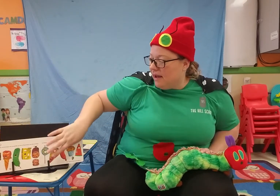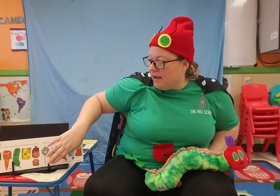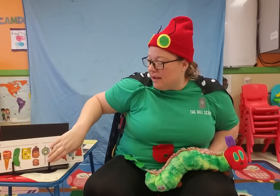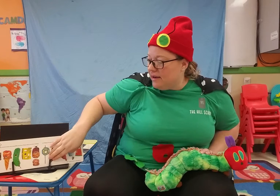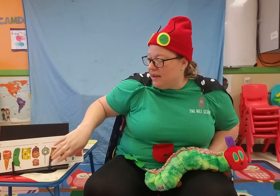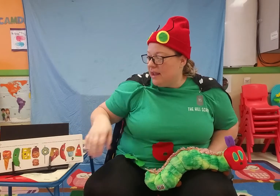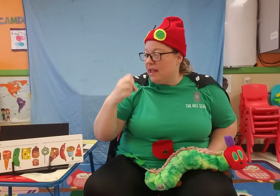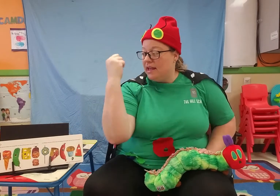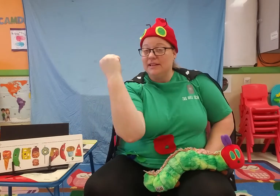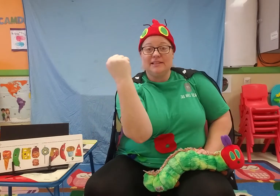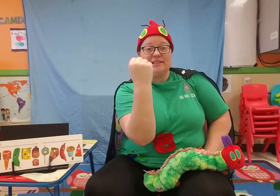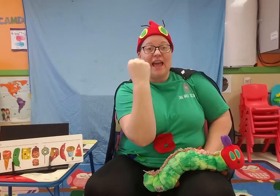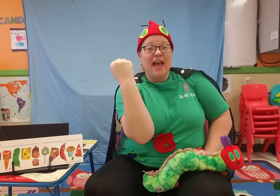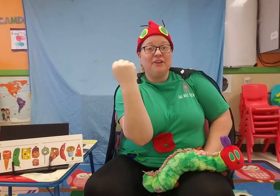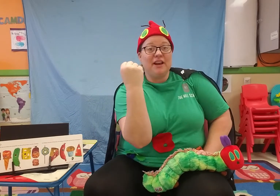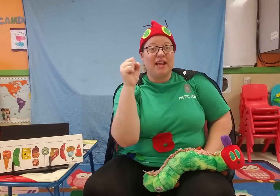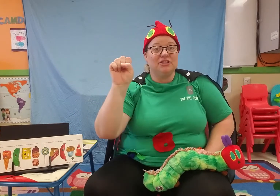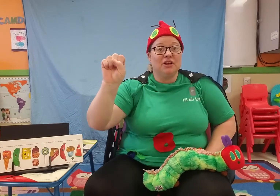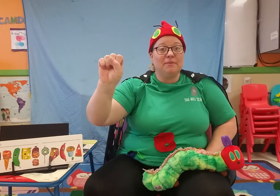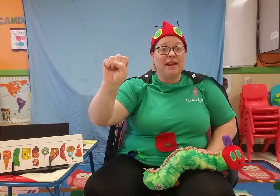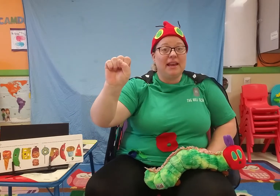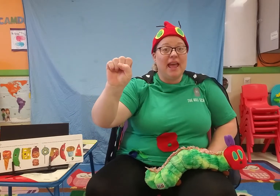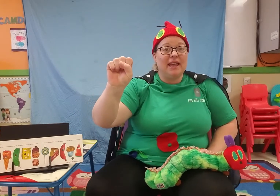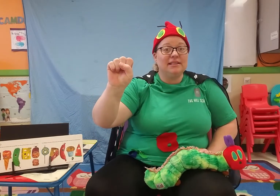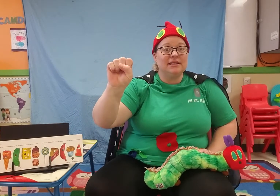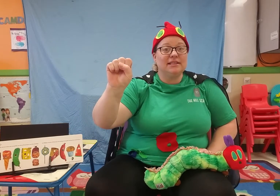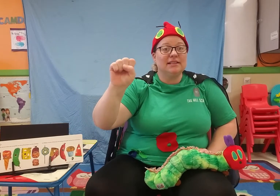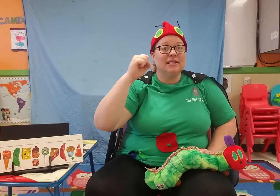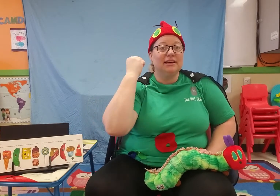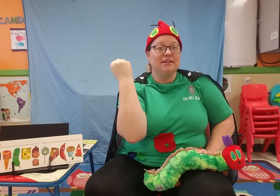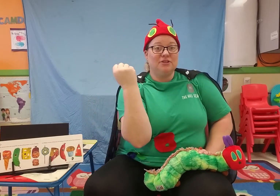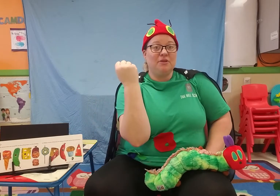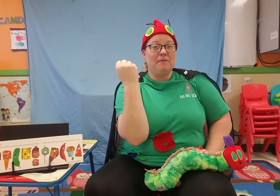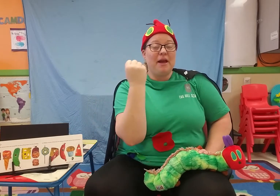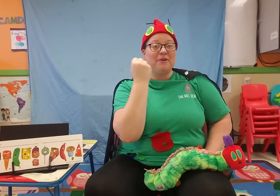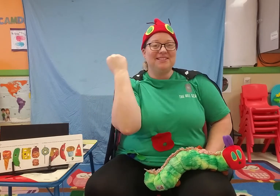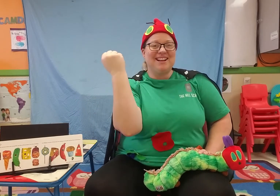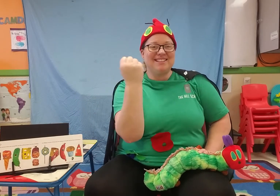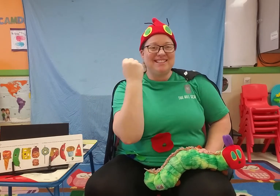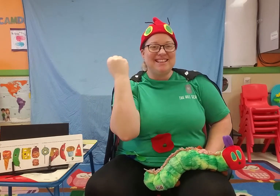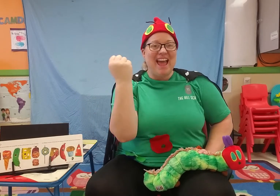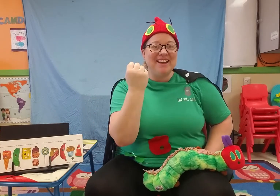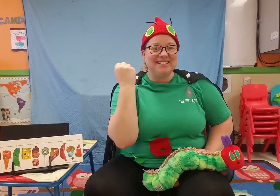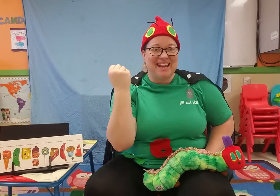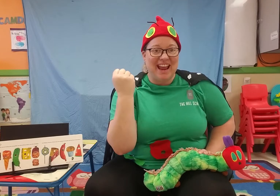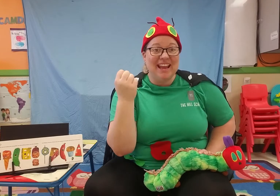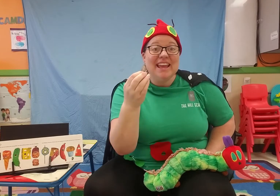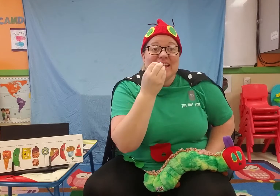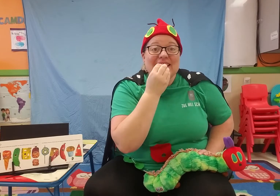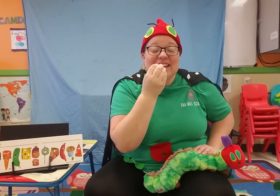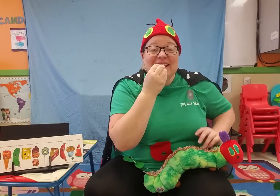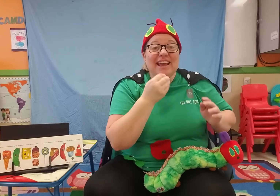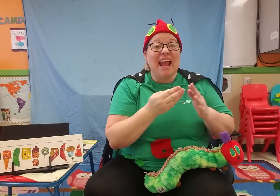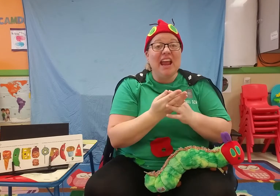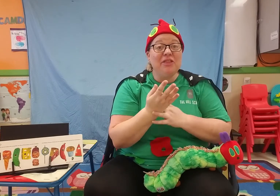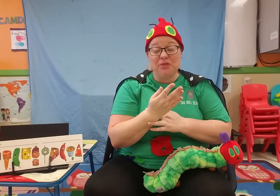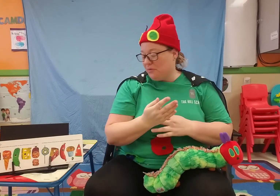on Saturday, so you're gonna make an S, turn around backwards. On Saturday, he ate